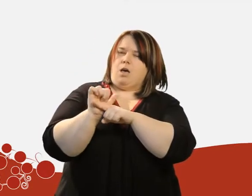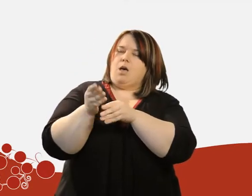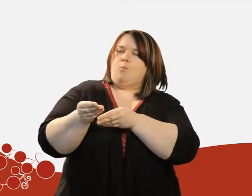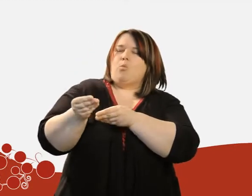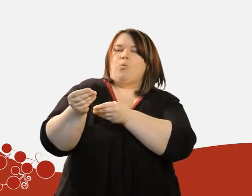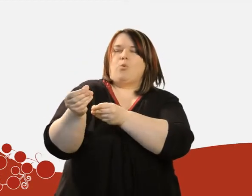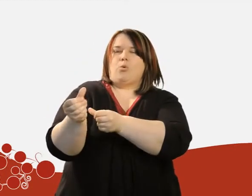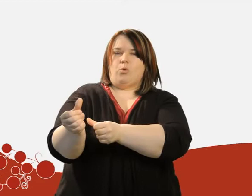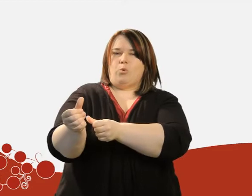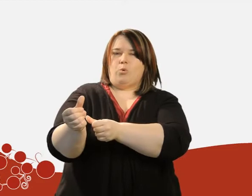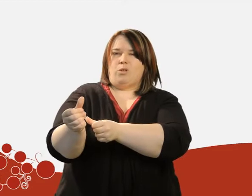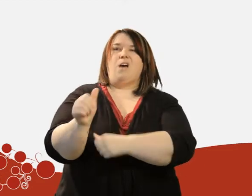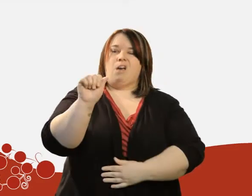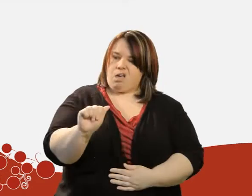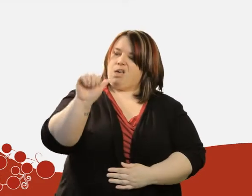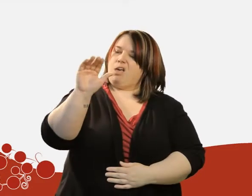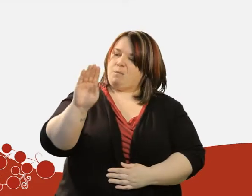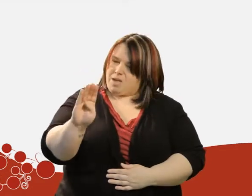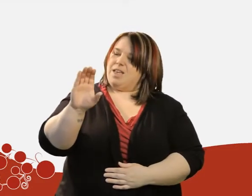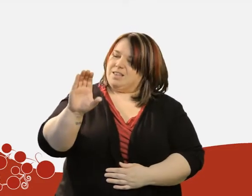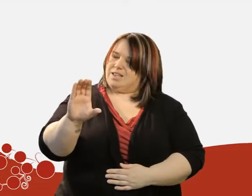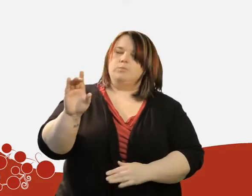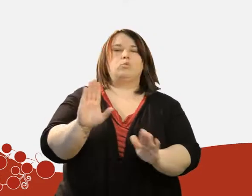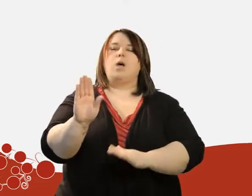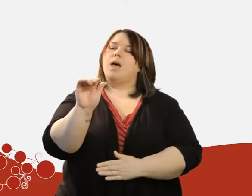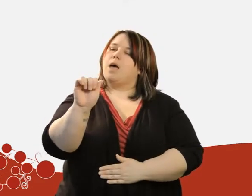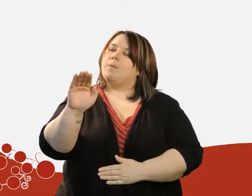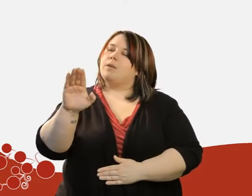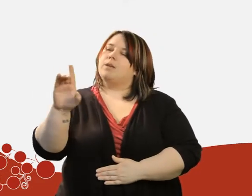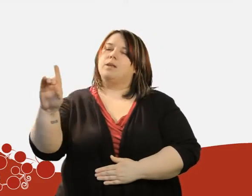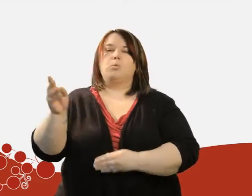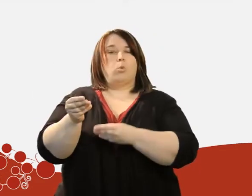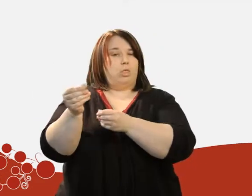to make it smooth rather than letter by letter.